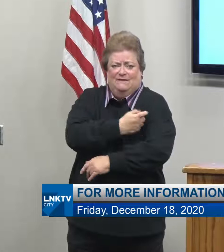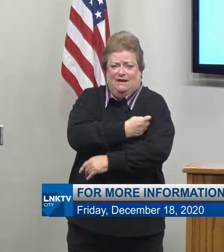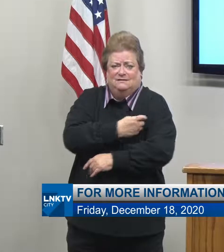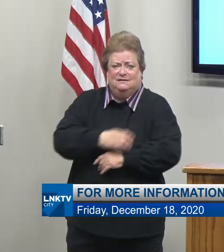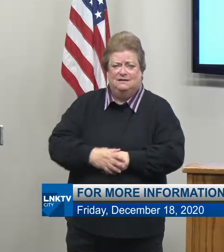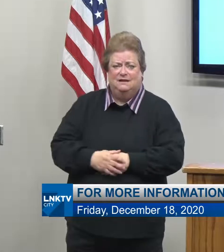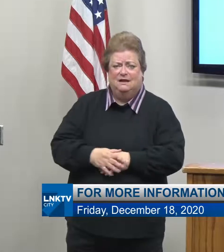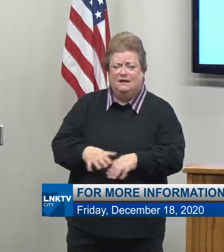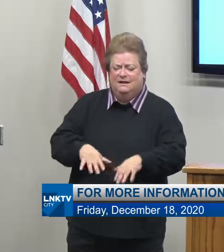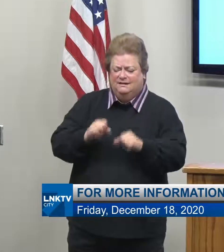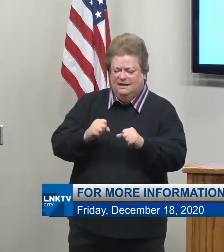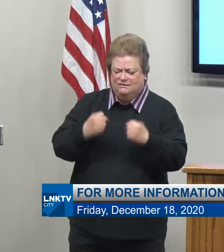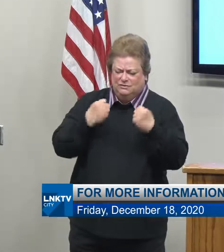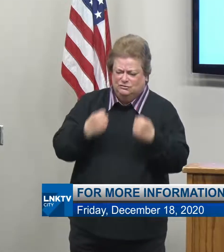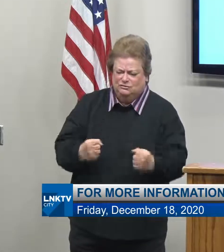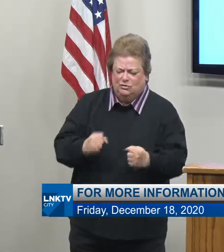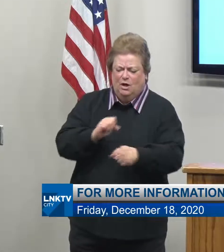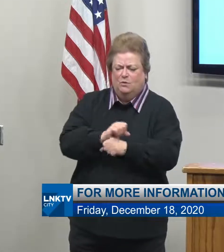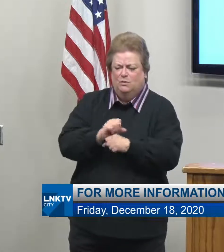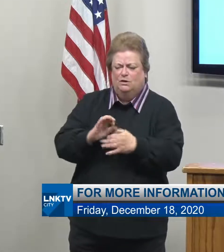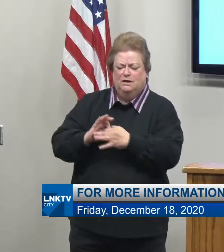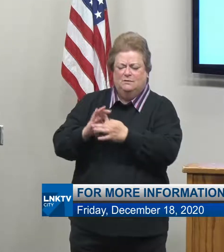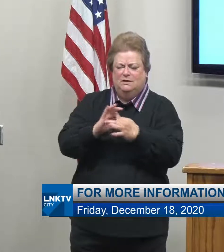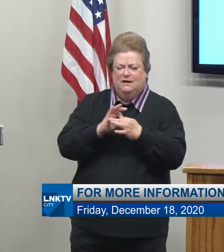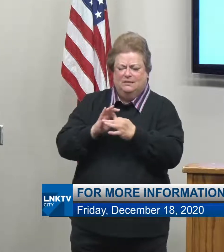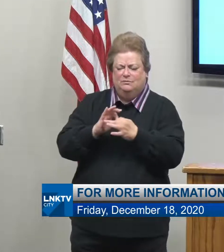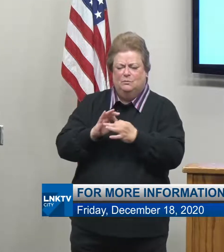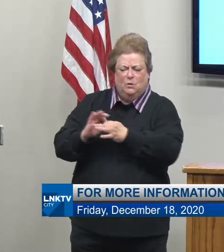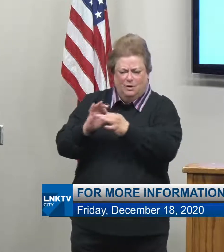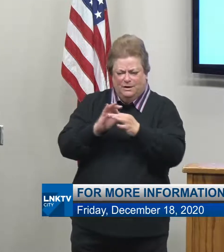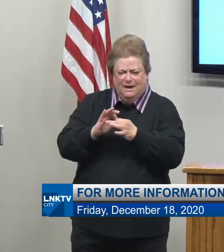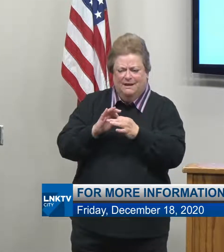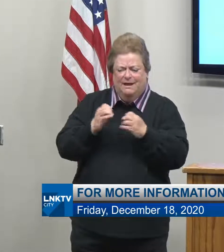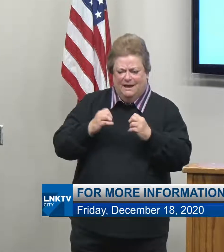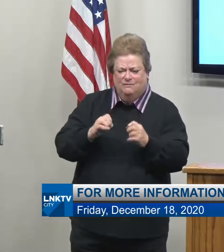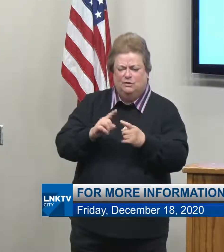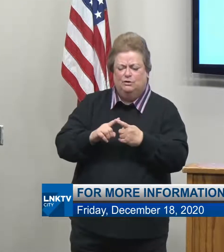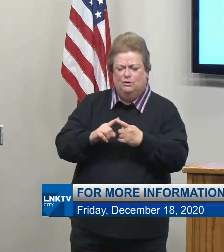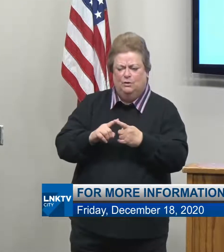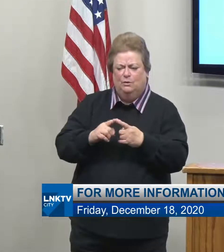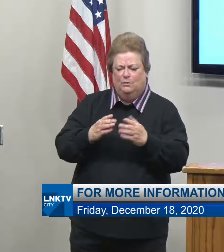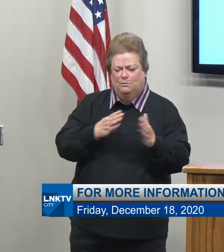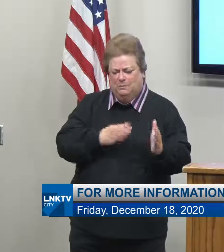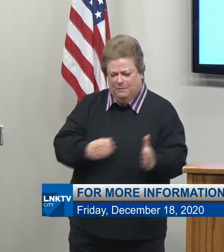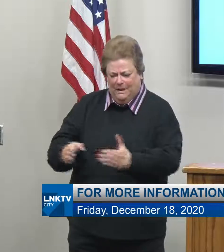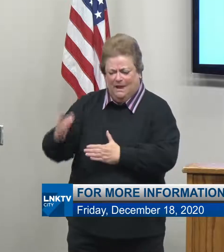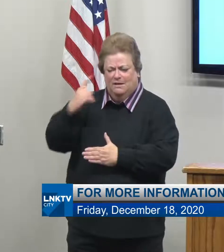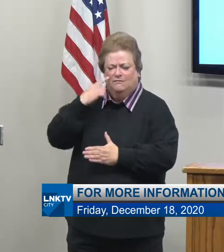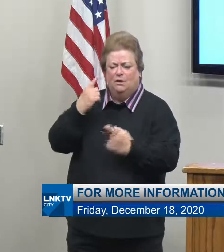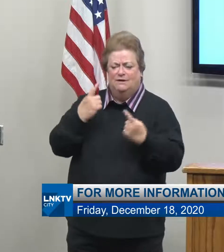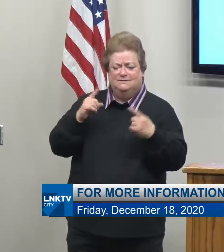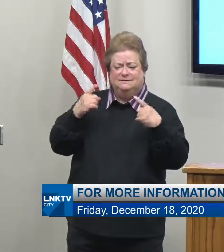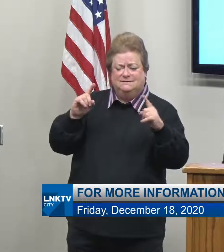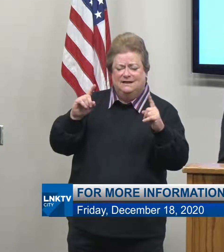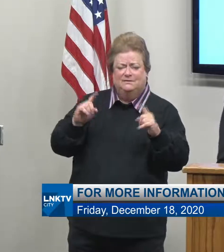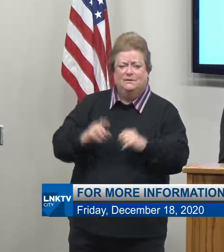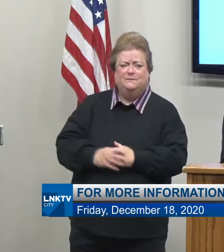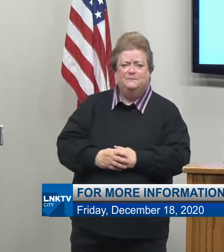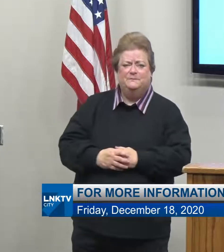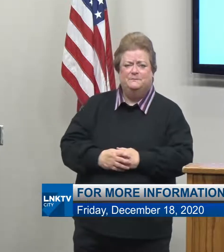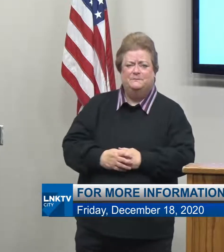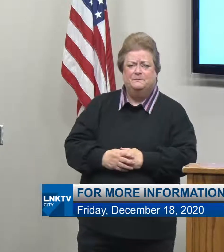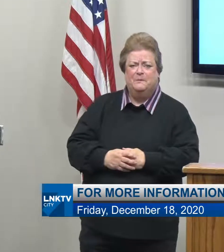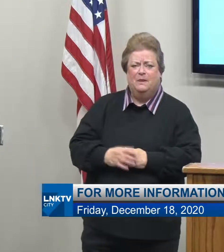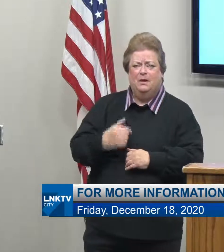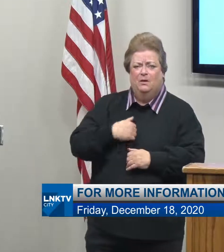strong working relationships and a coordinated effort to run a successful vaccination campaign. And starting vaccinations with these two